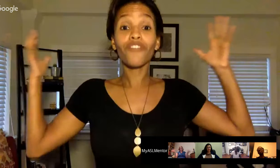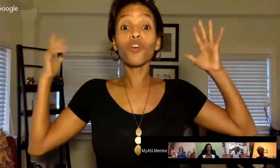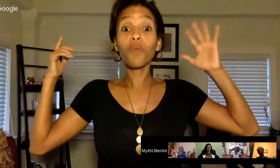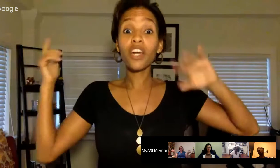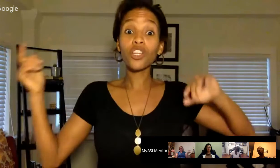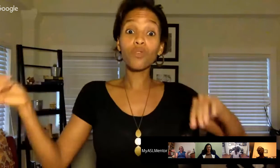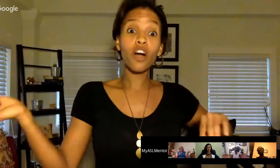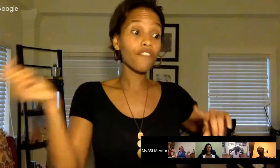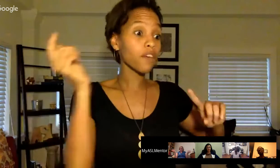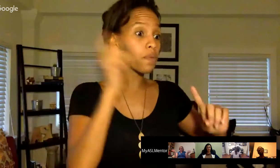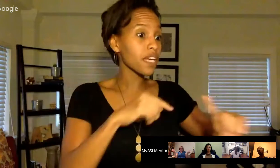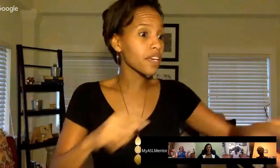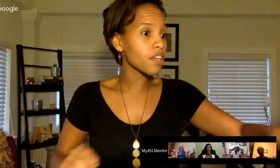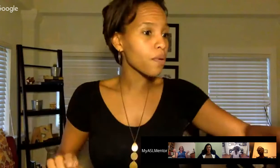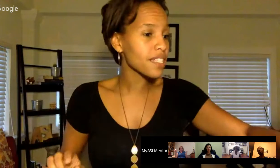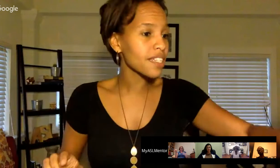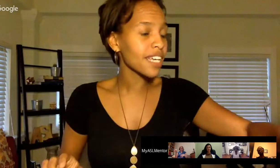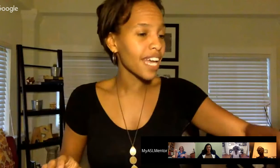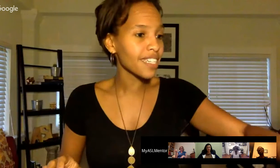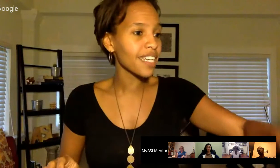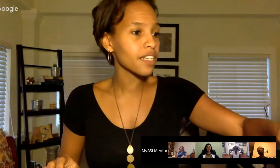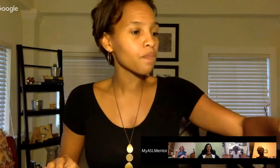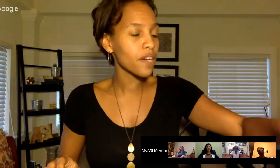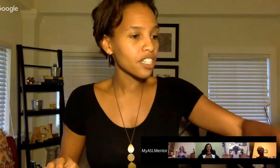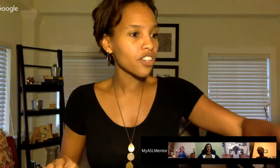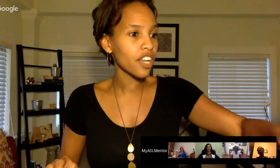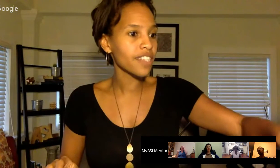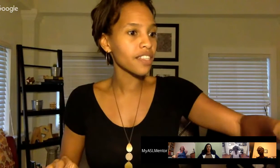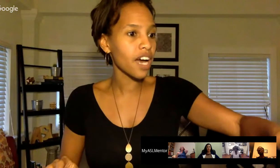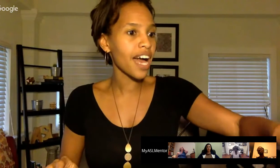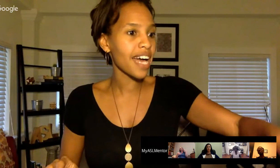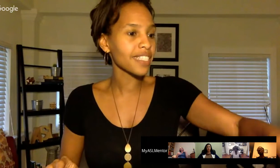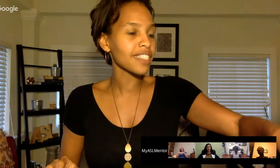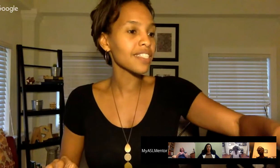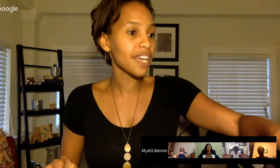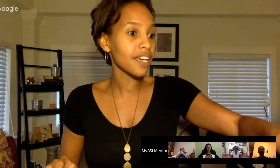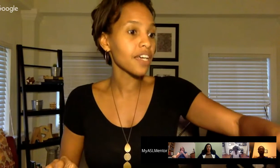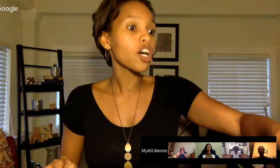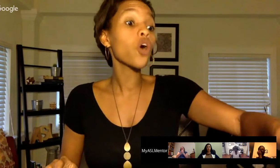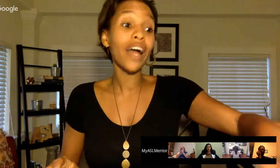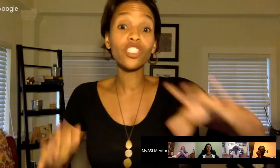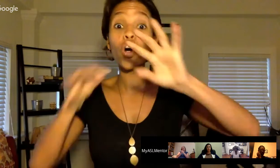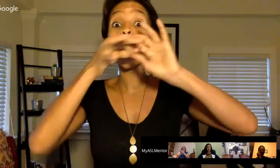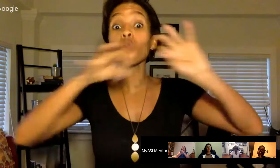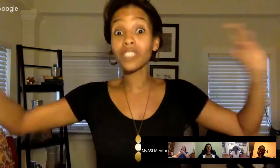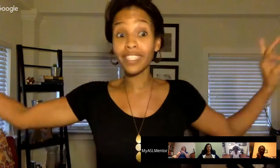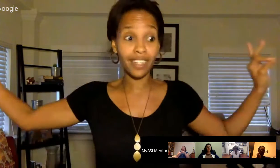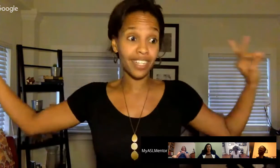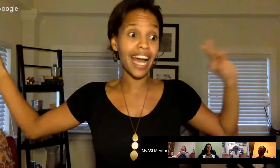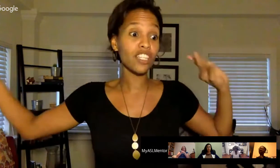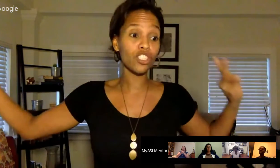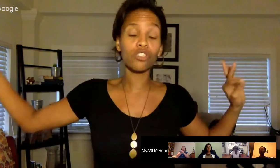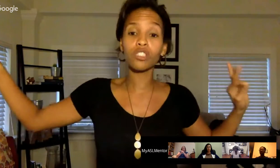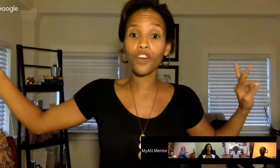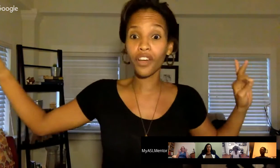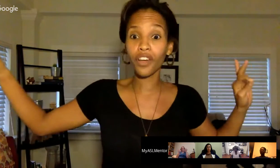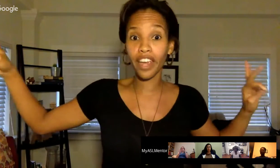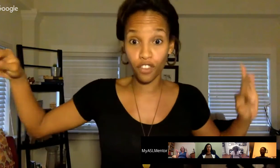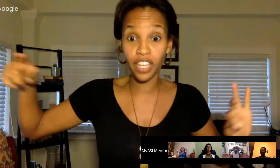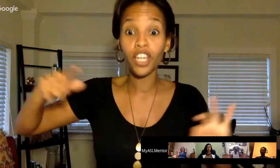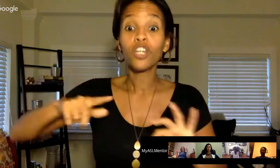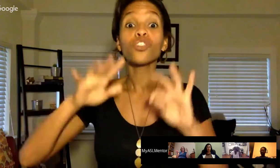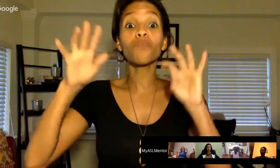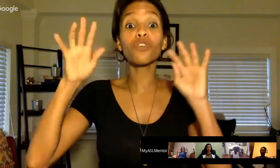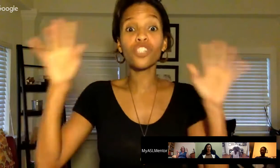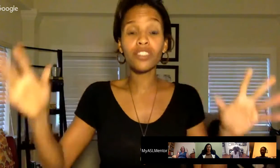So if you pick the wrong VP, the presidential candidate has a lot at stake. Oh, that's the whole sentence and has to choose very